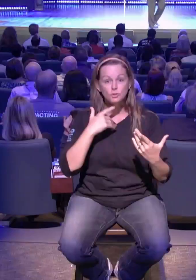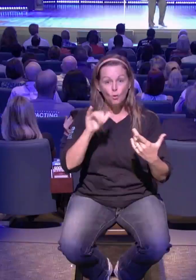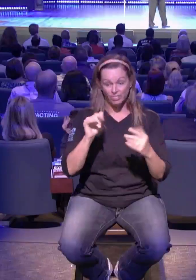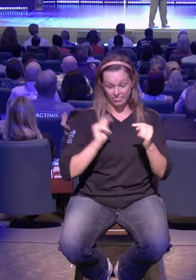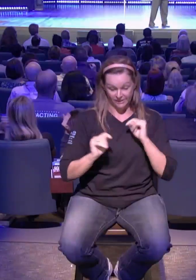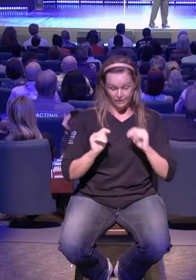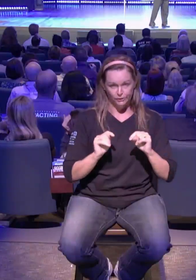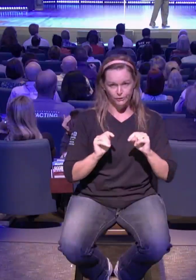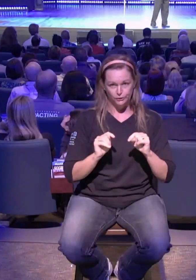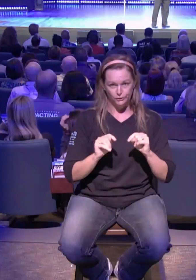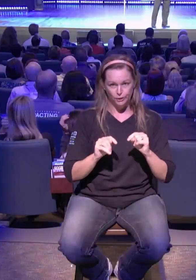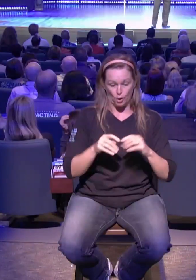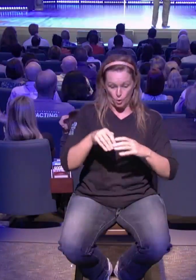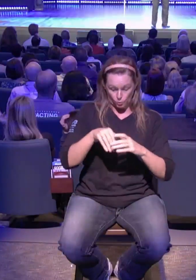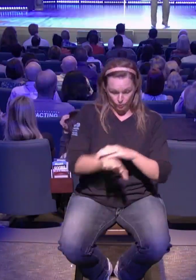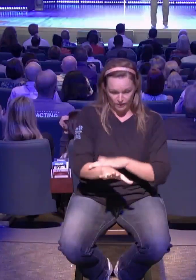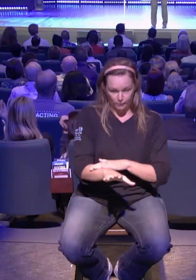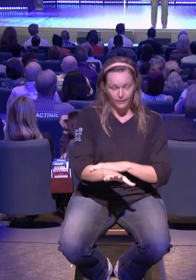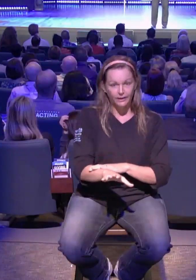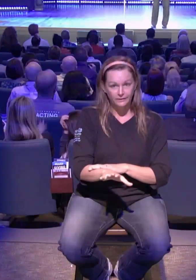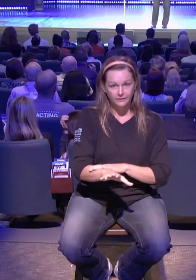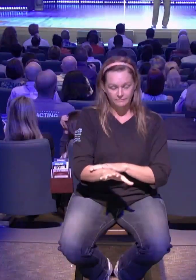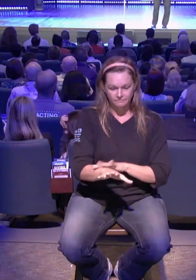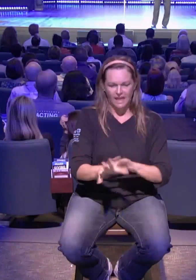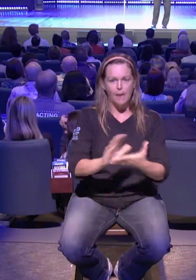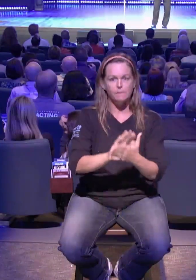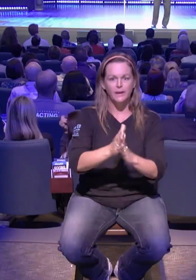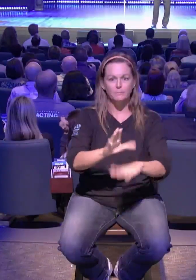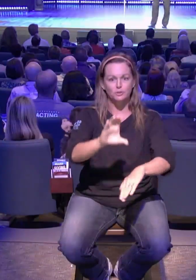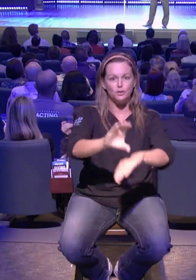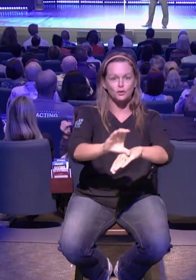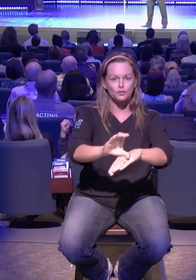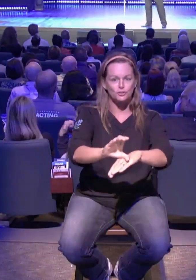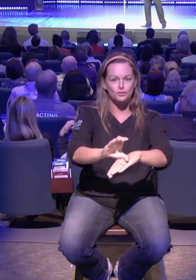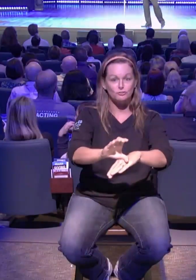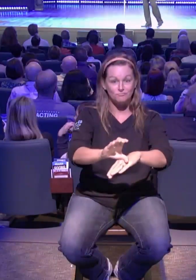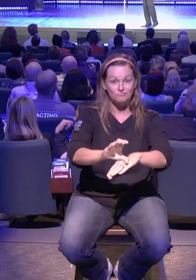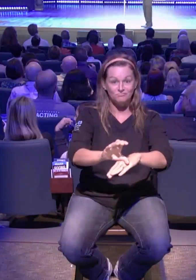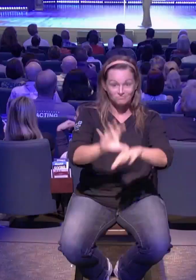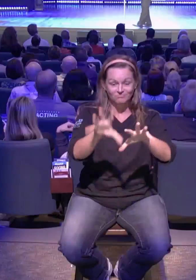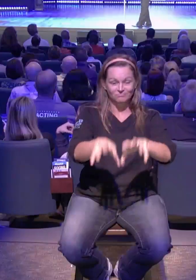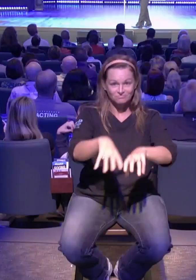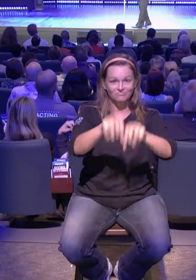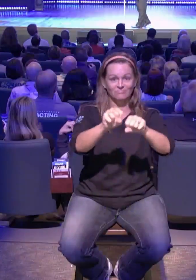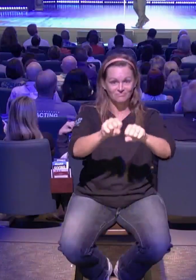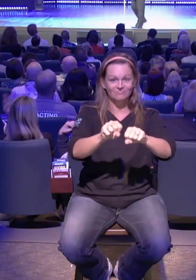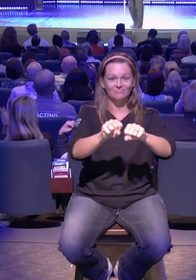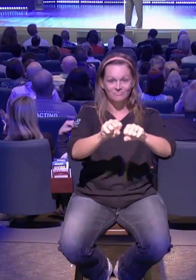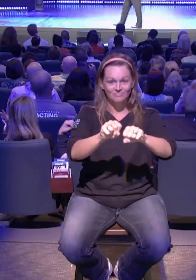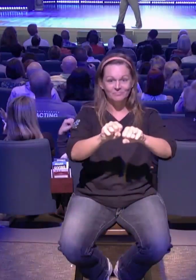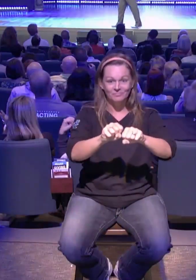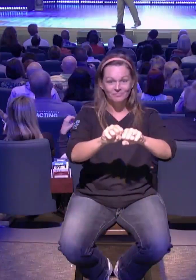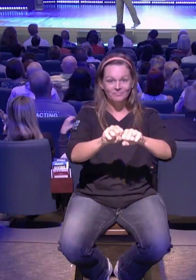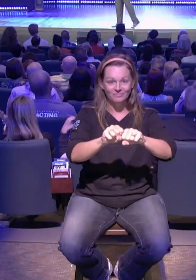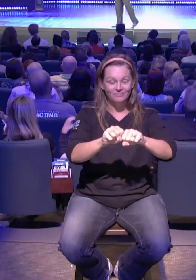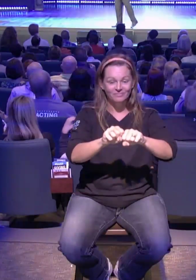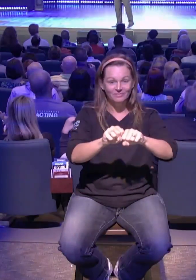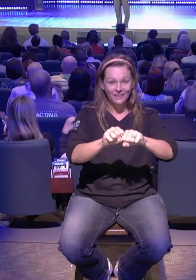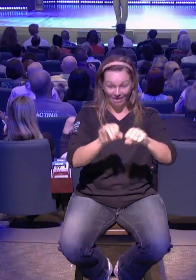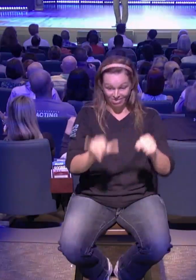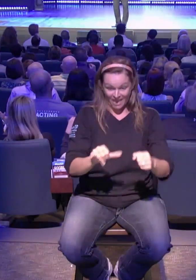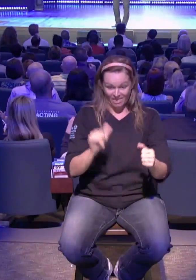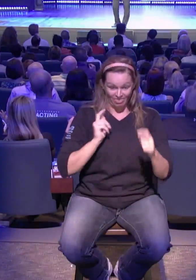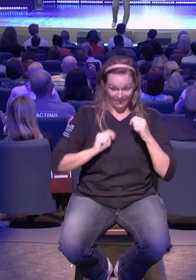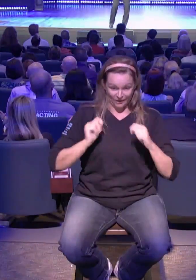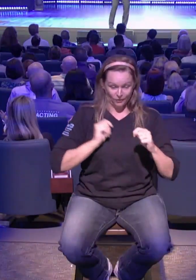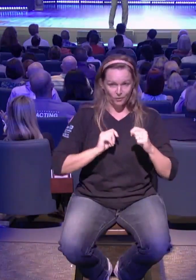ground to make it holy ground again. And now CF, Christ Fellowship, is there at City Place in the performing arts center